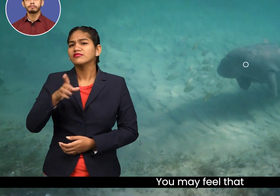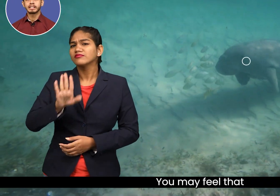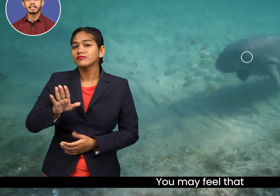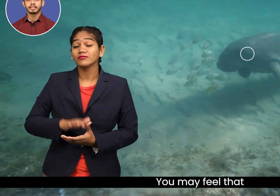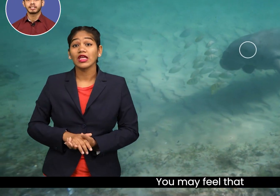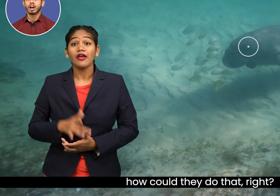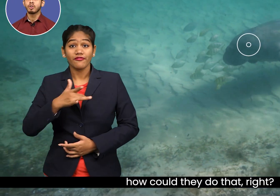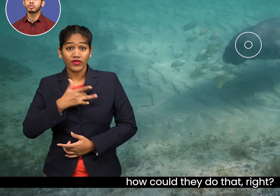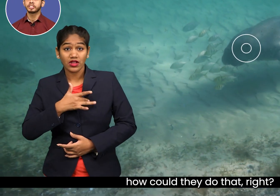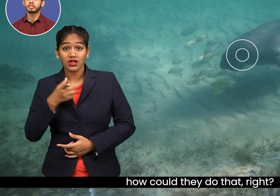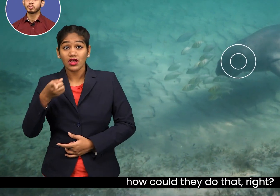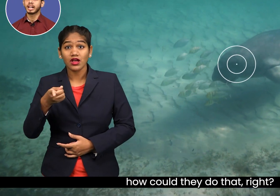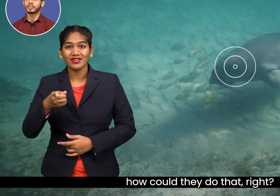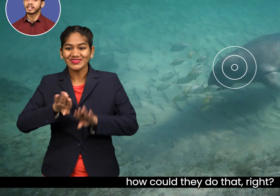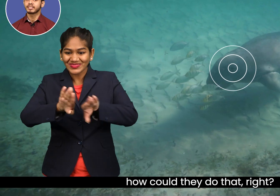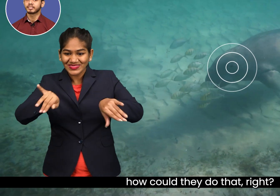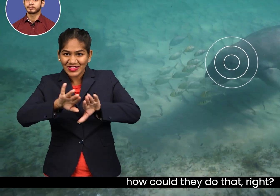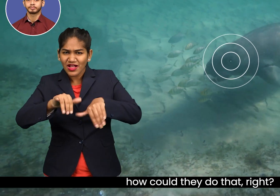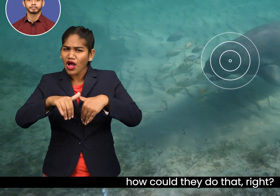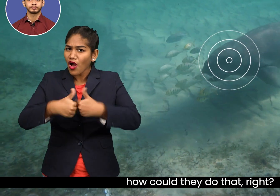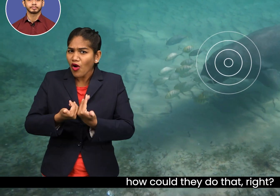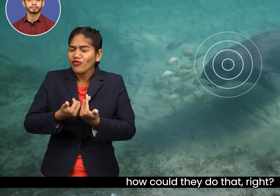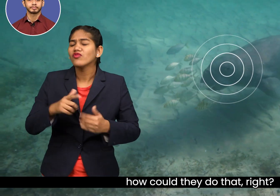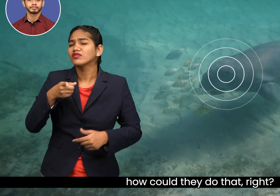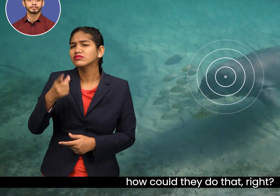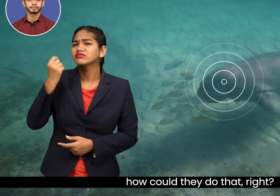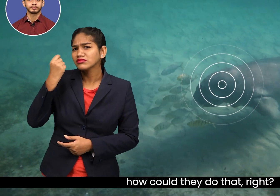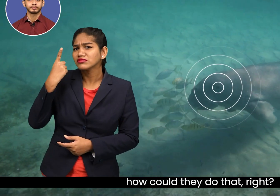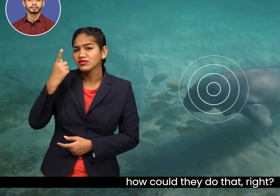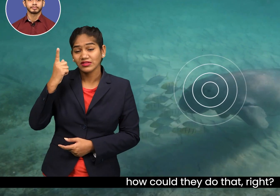You may feel that how could they do that, right?